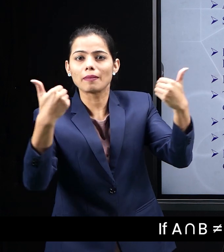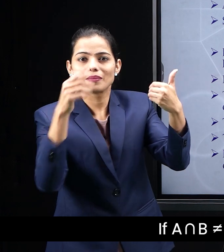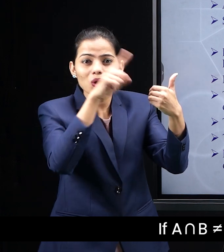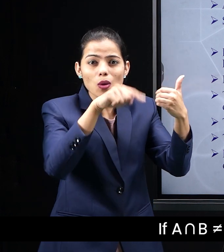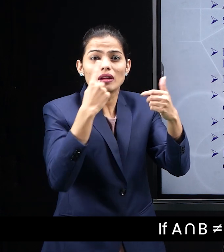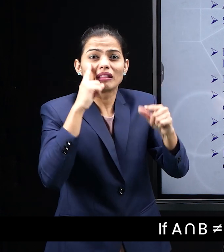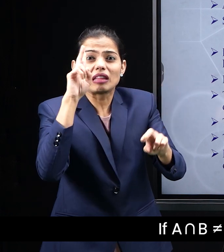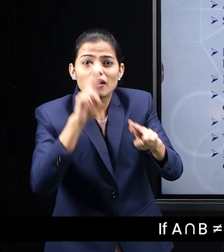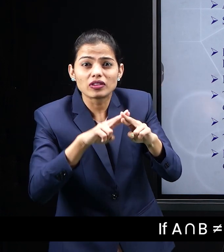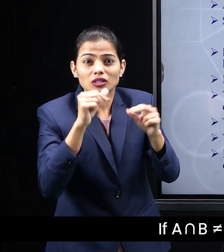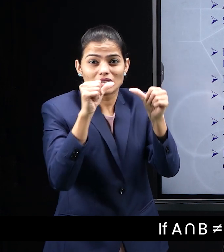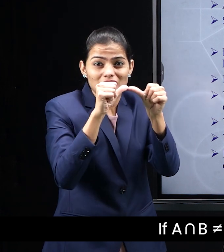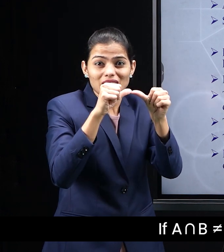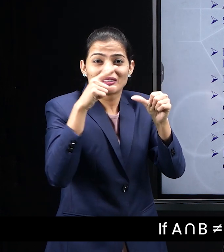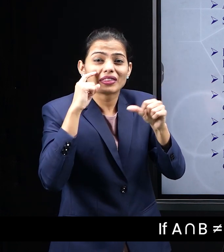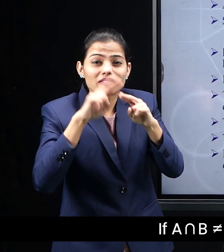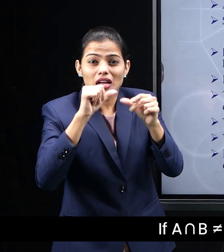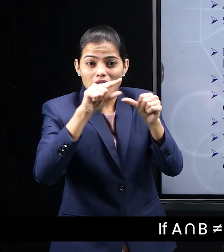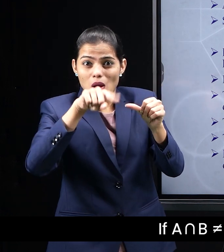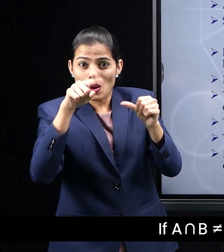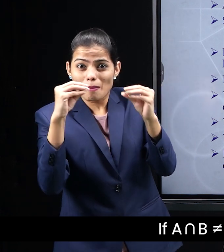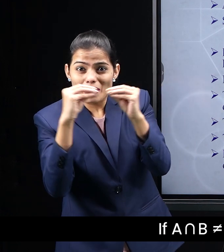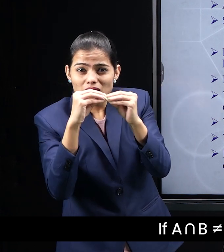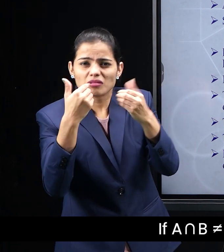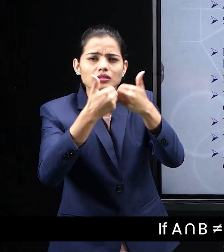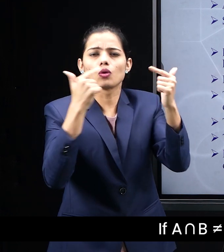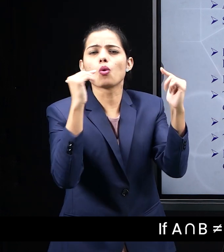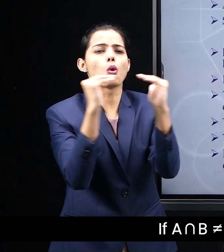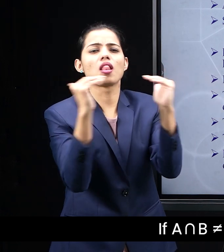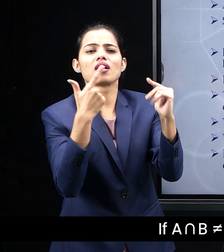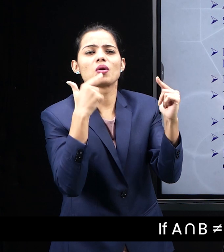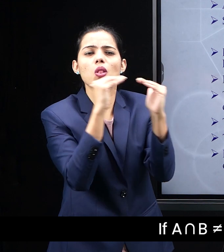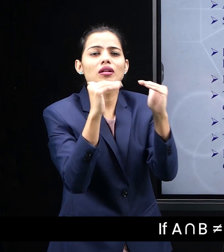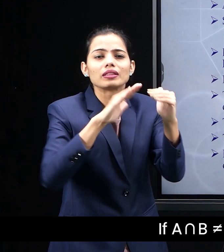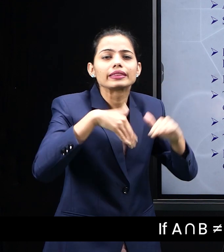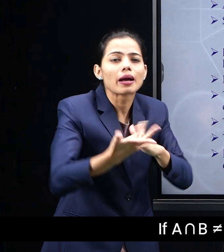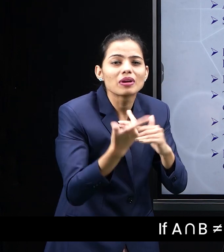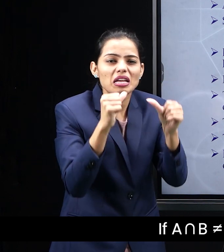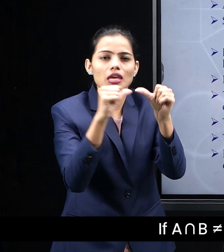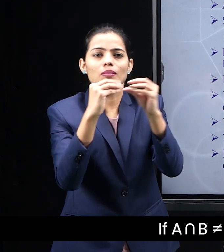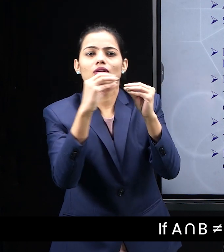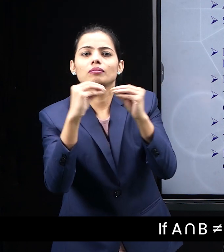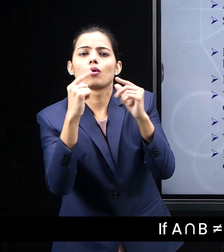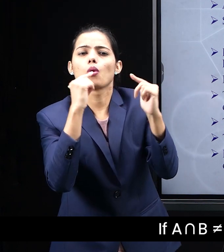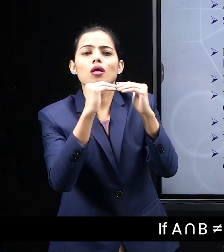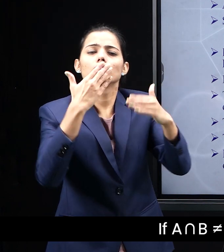A intersection B not equal to null, then A and B are overlapping.